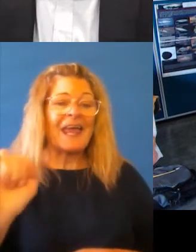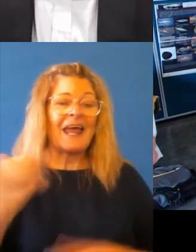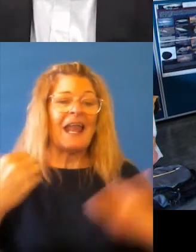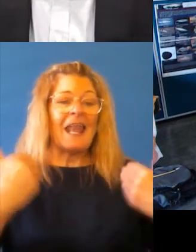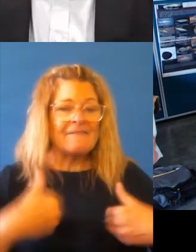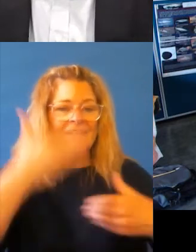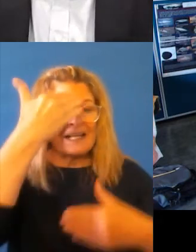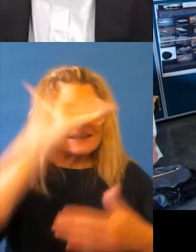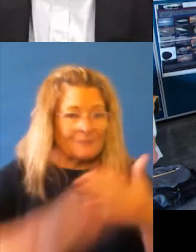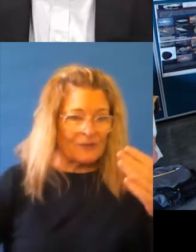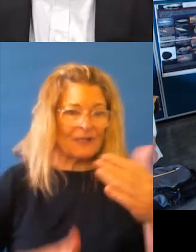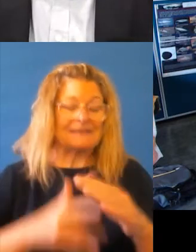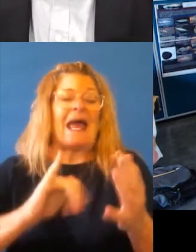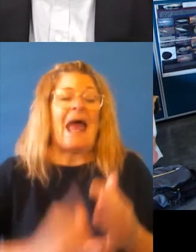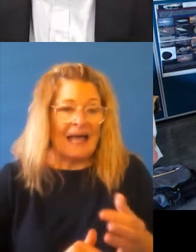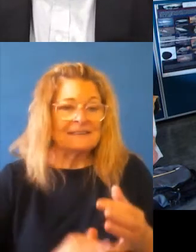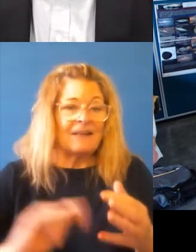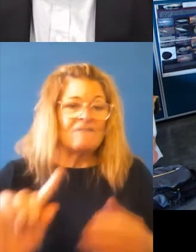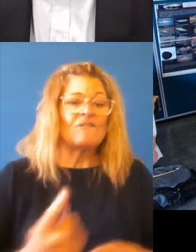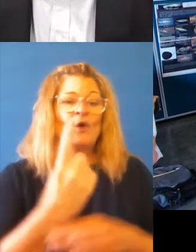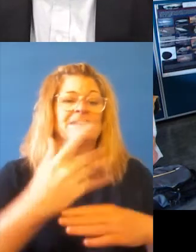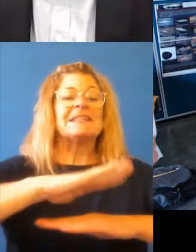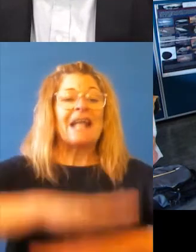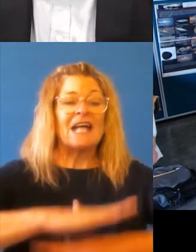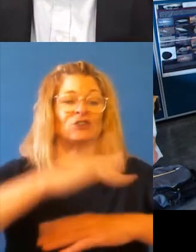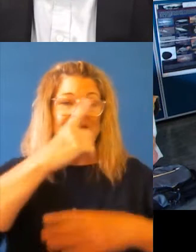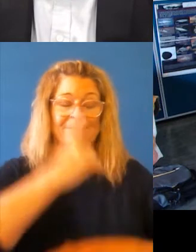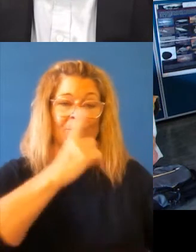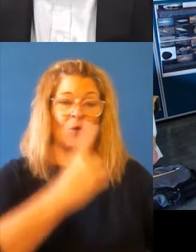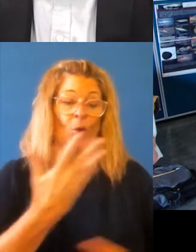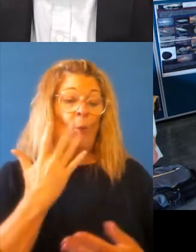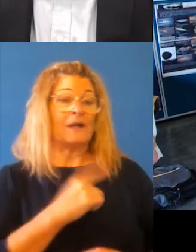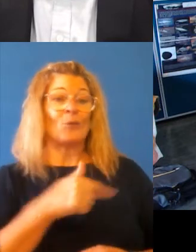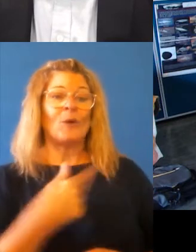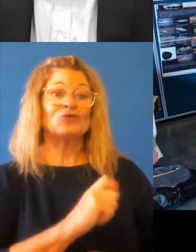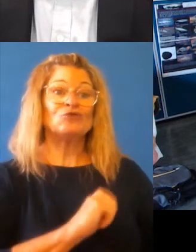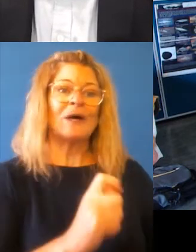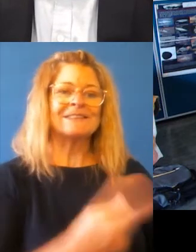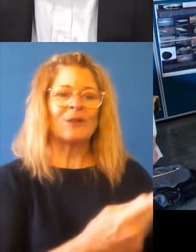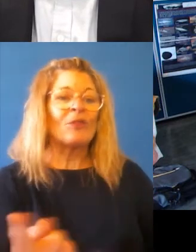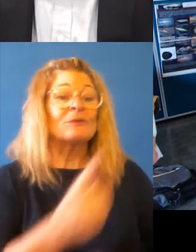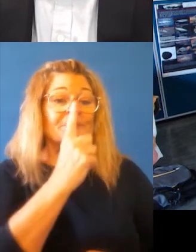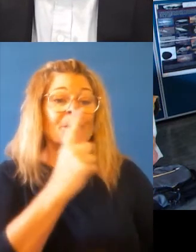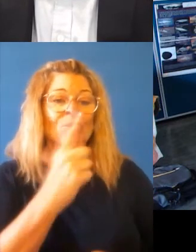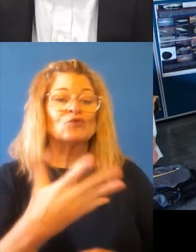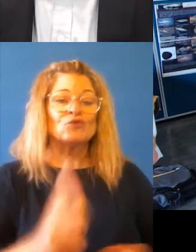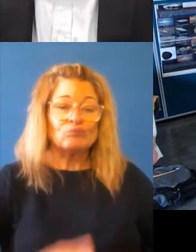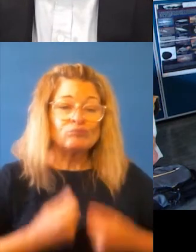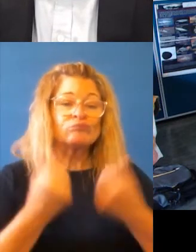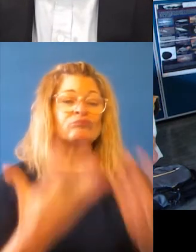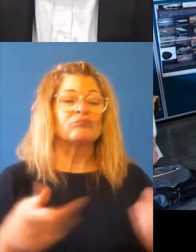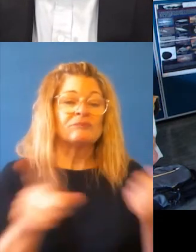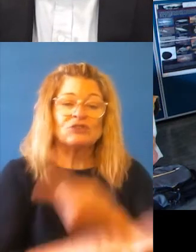people, and when we put trust in First Nations peoples to deliver the changes that we want